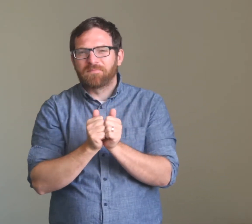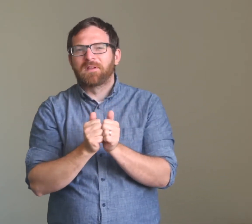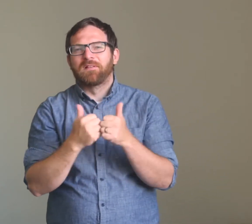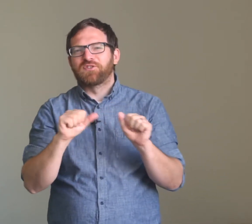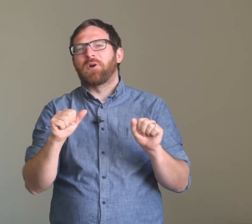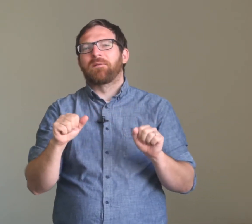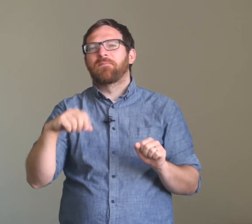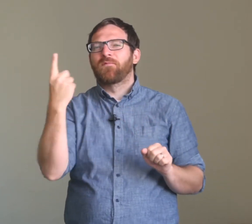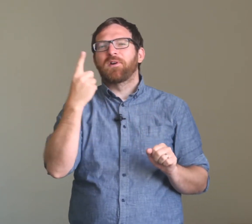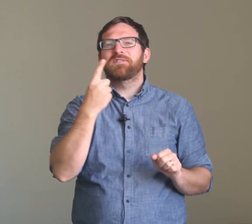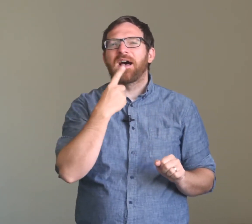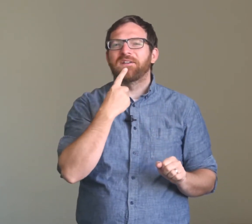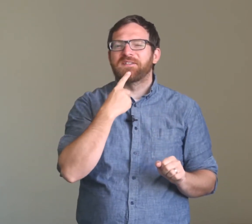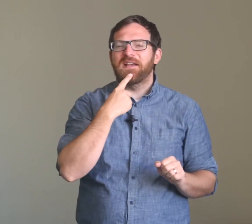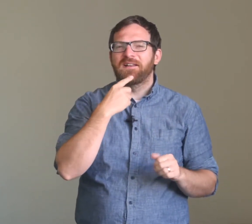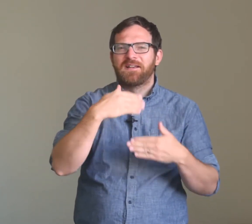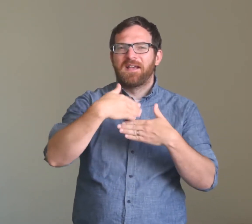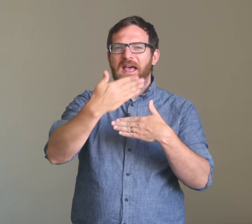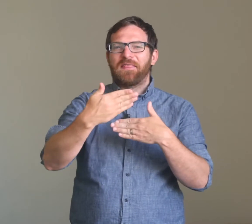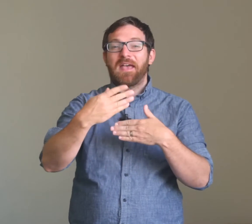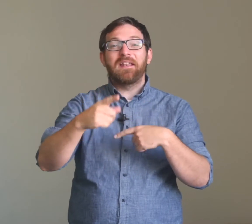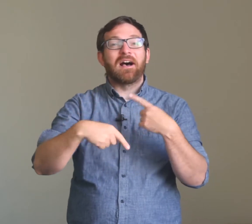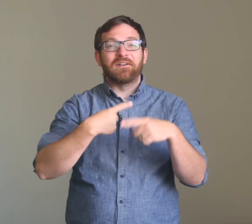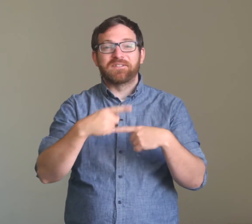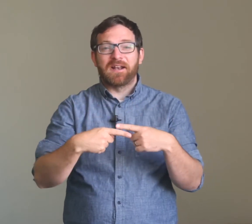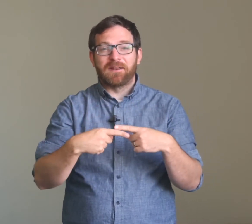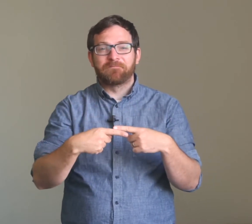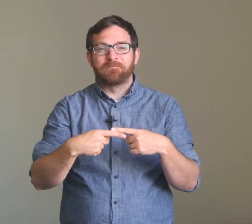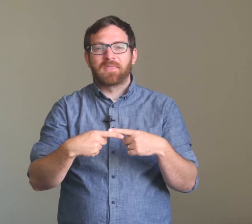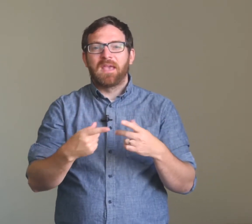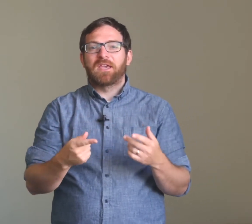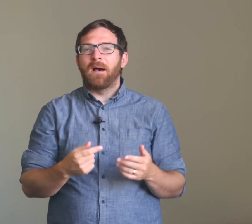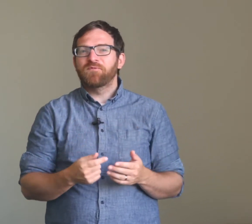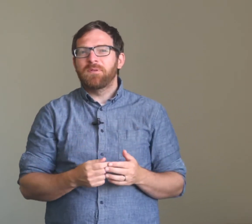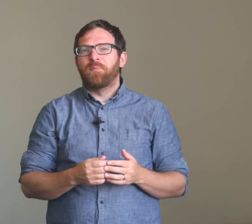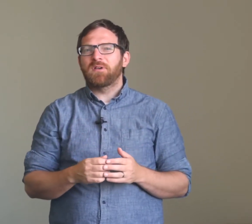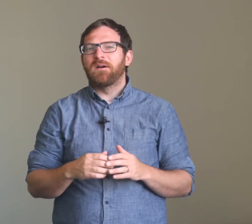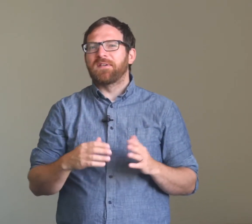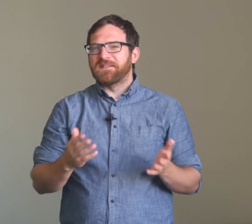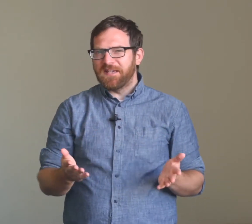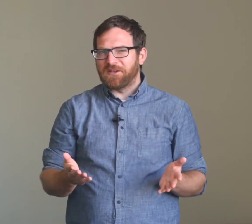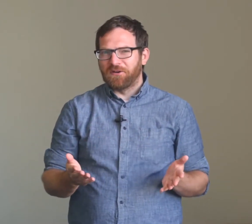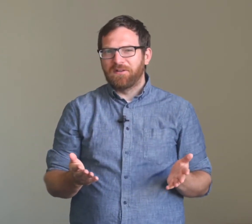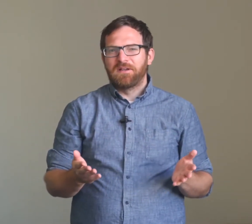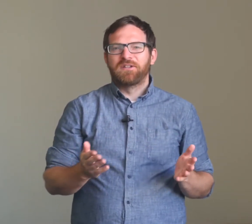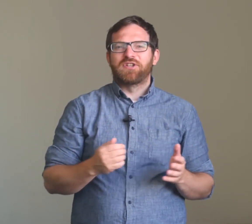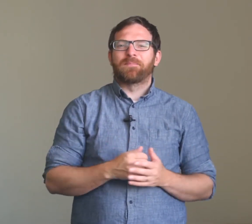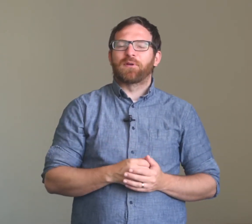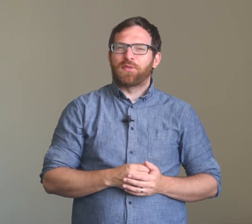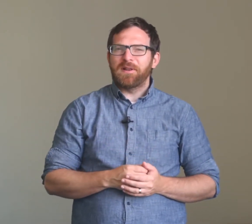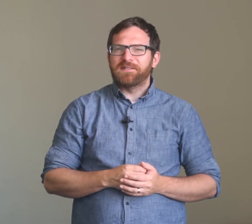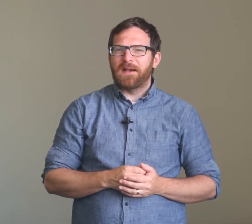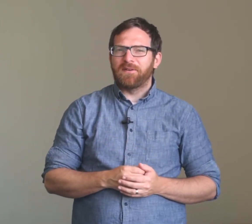Let's try. First I'll say it and then I'll sign it. It comes from the book of Ezekiel chapter 37